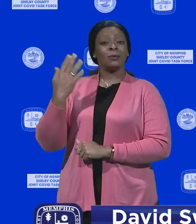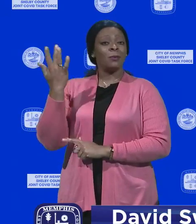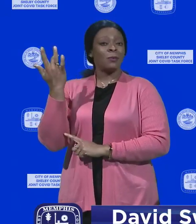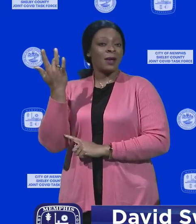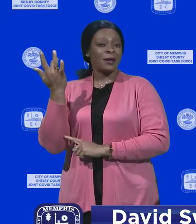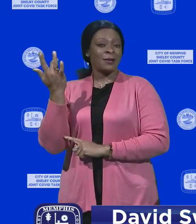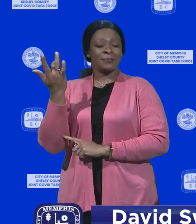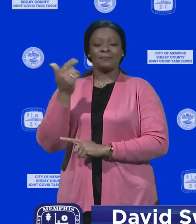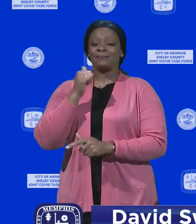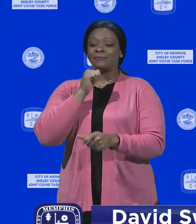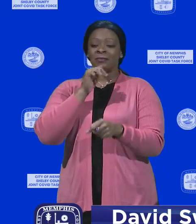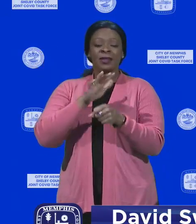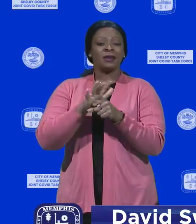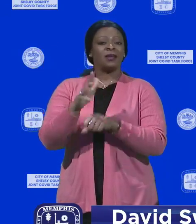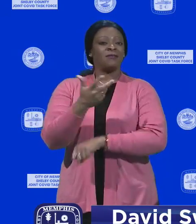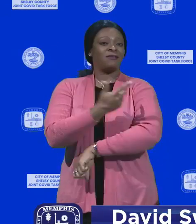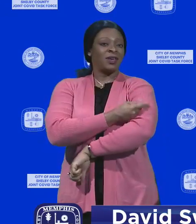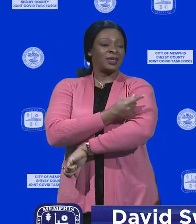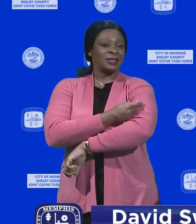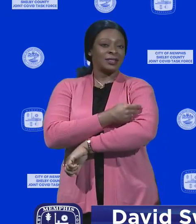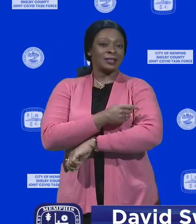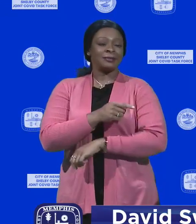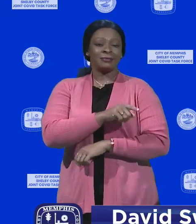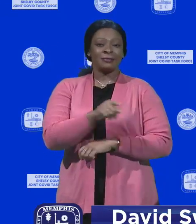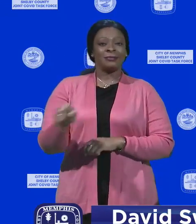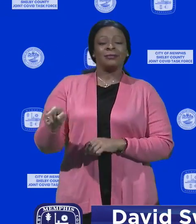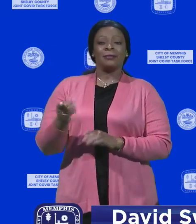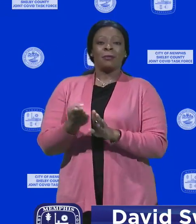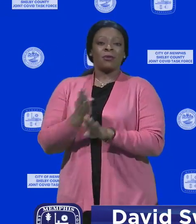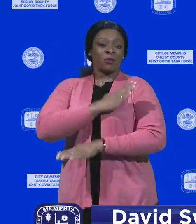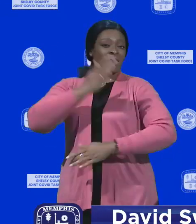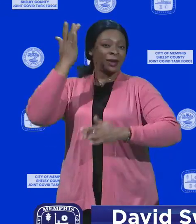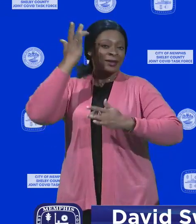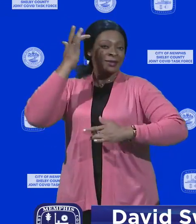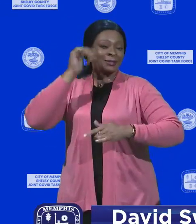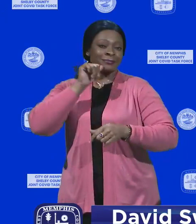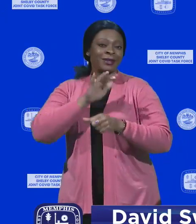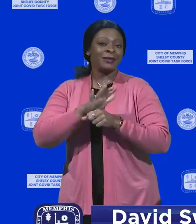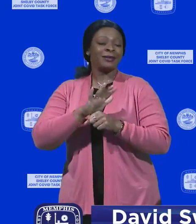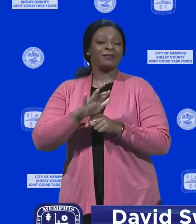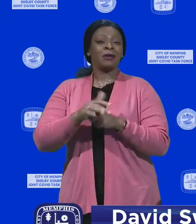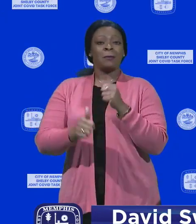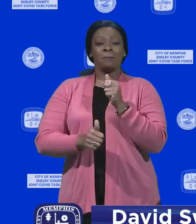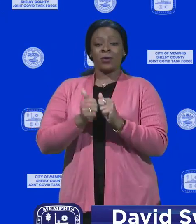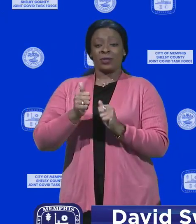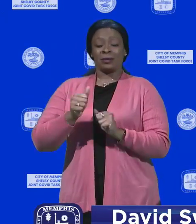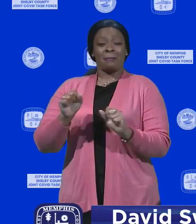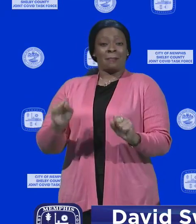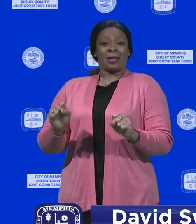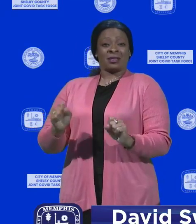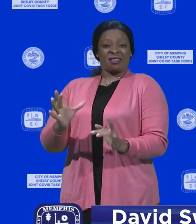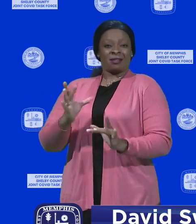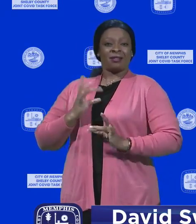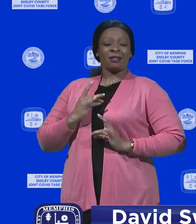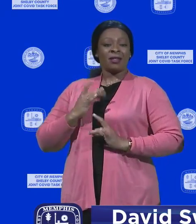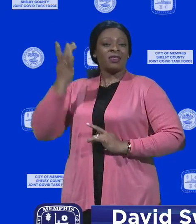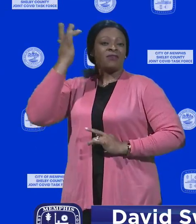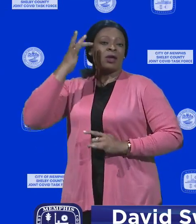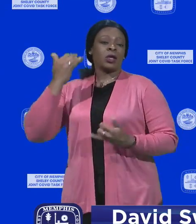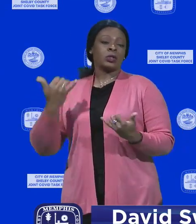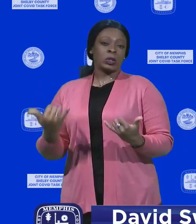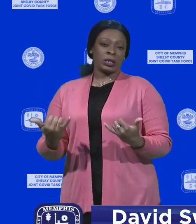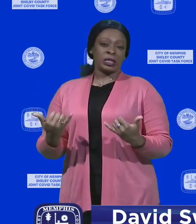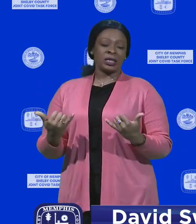to lack of vaccination and lack of prior disease. So they're the most susceptible to the virus right